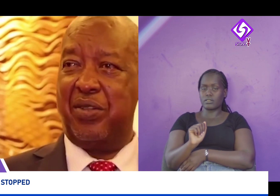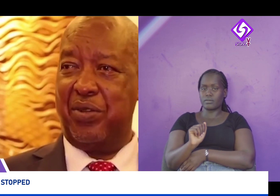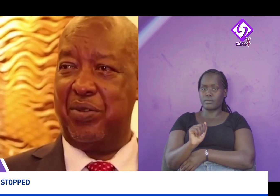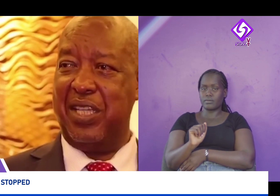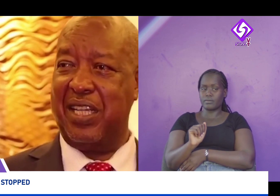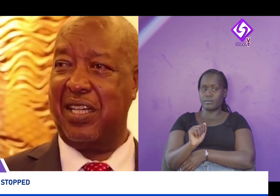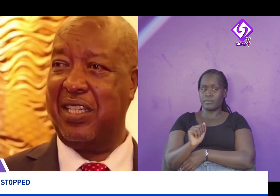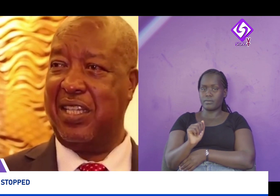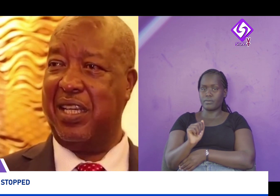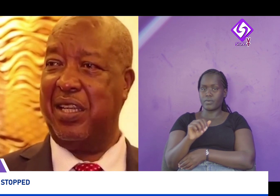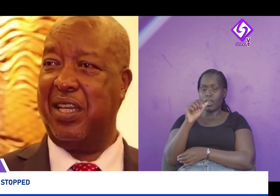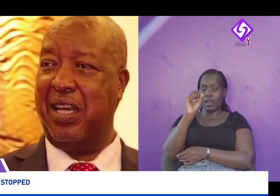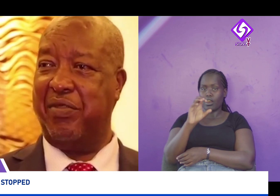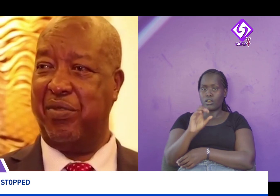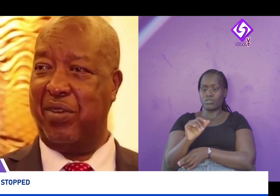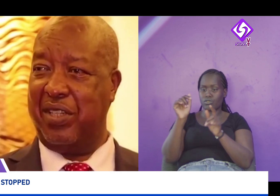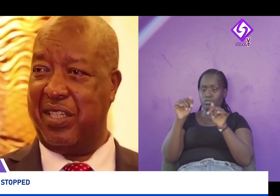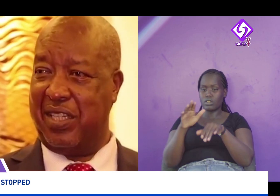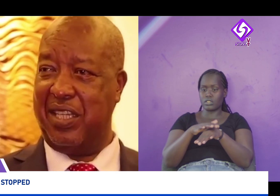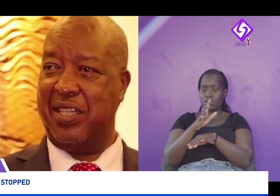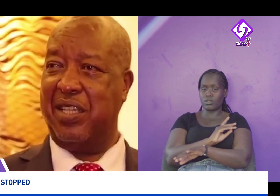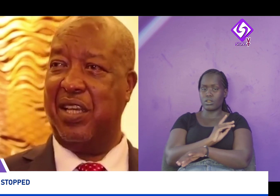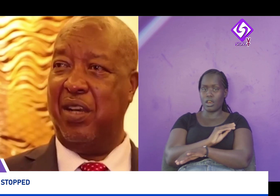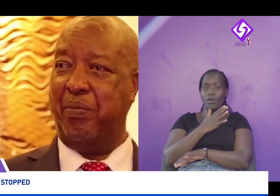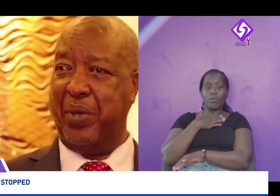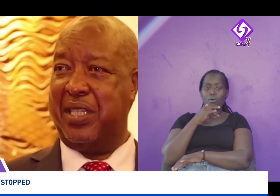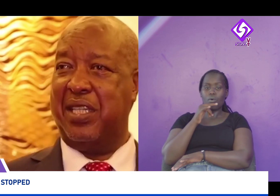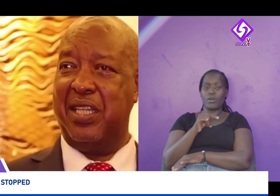So today is a great day, having won this stage, but